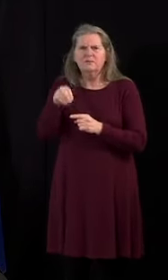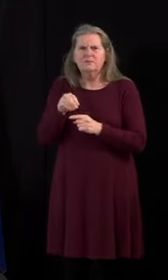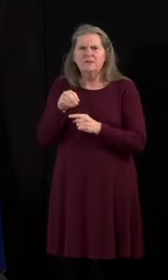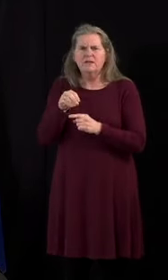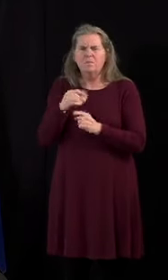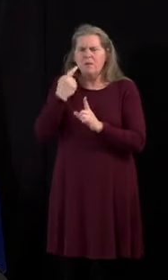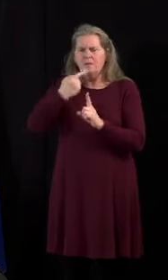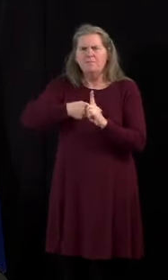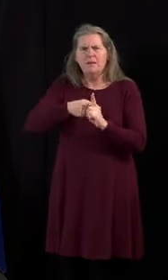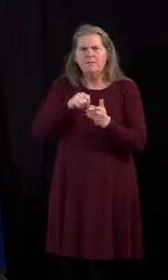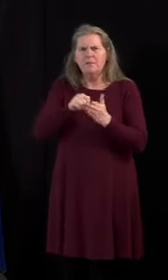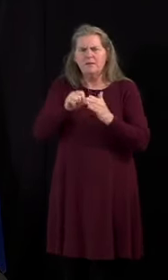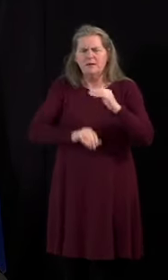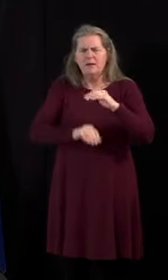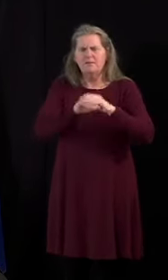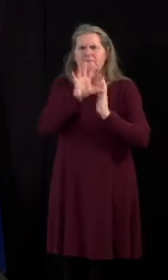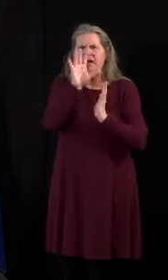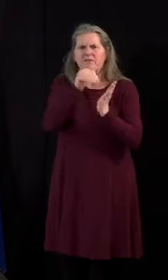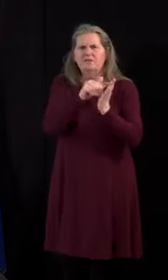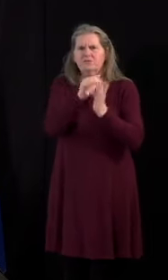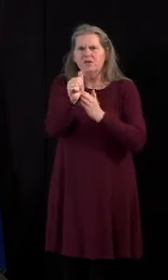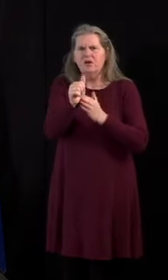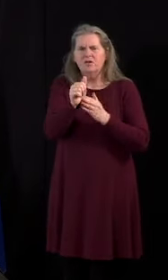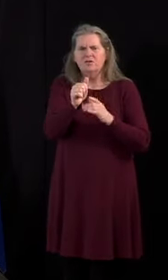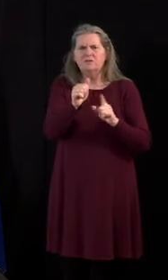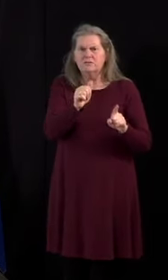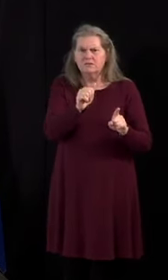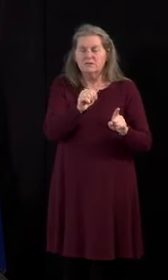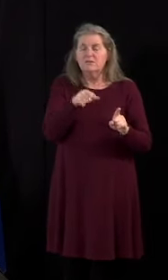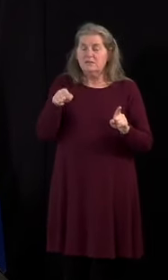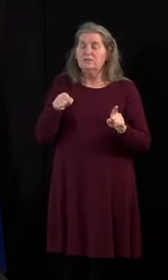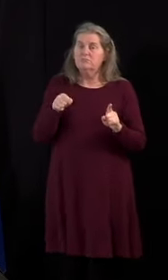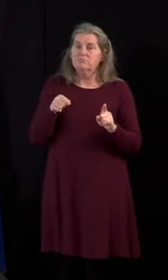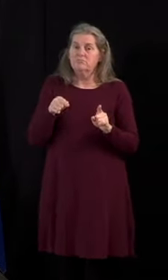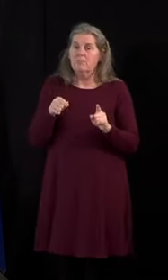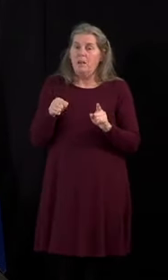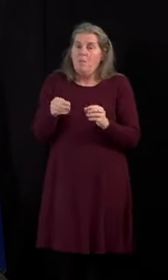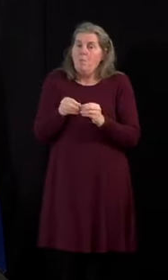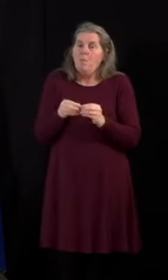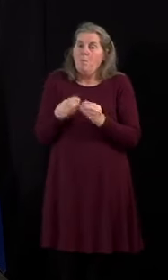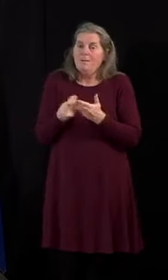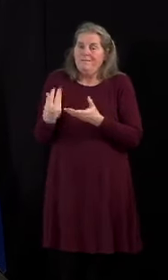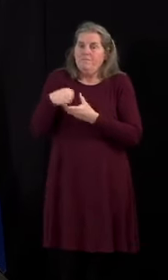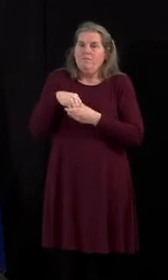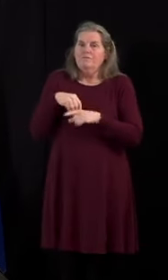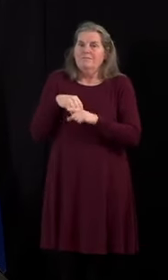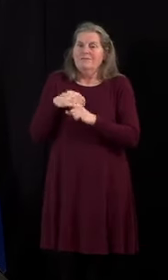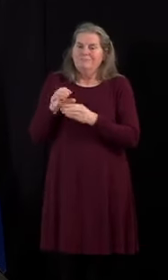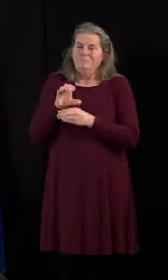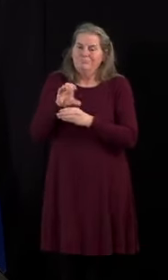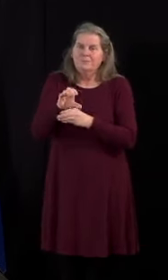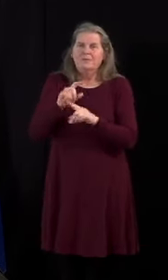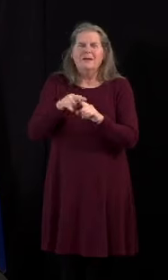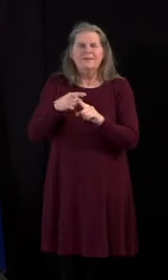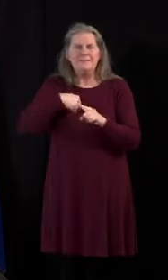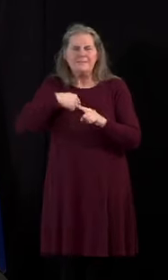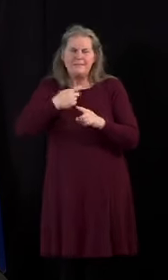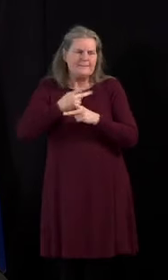for 1 month, up to $5,000. So this is really substantial. But of course, again, wanted to make